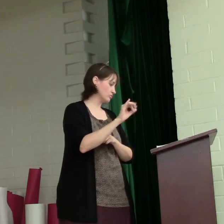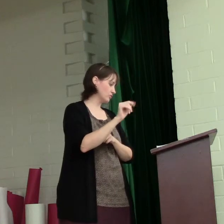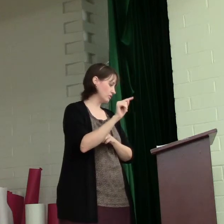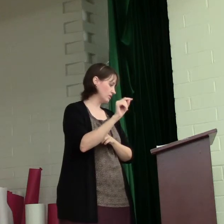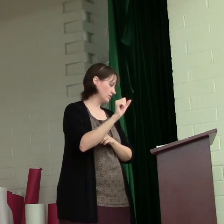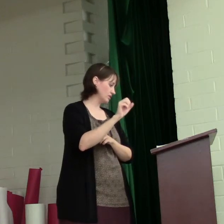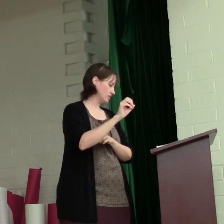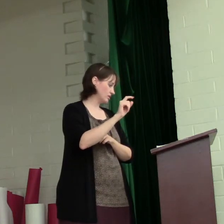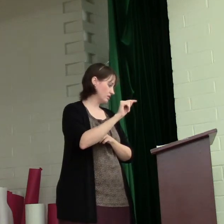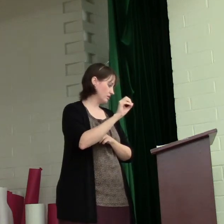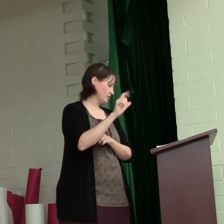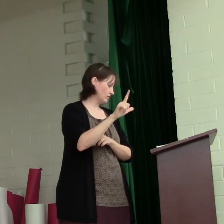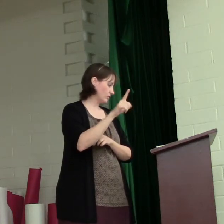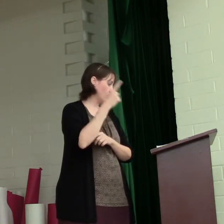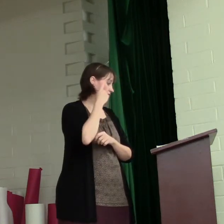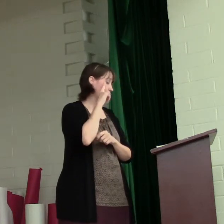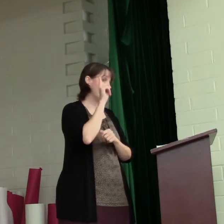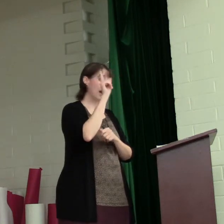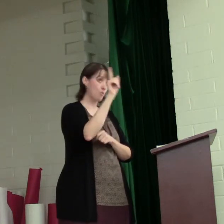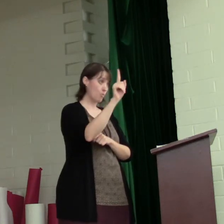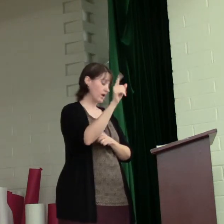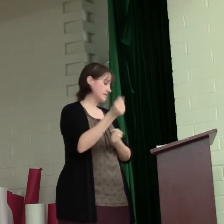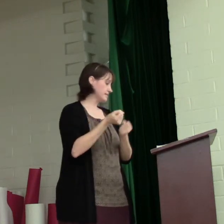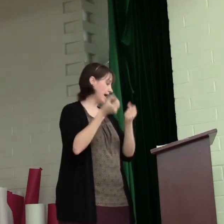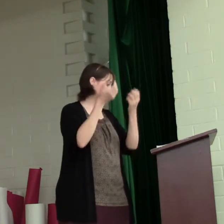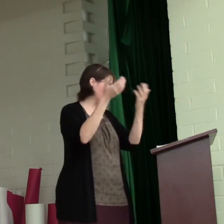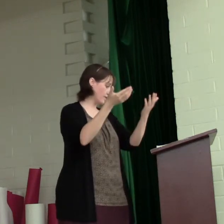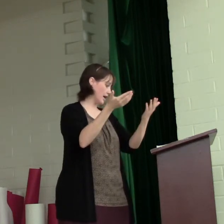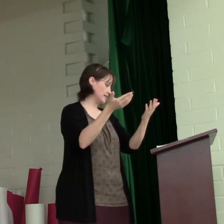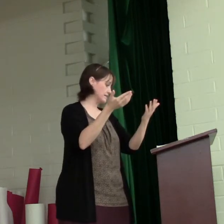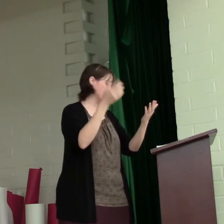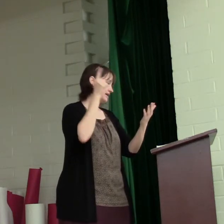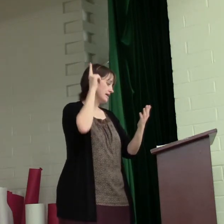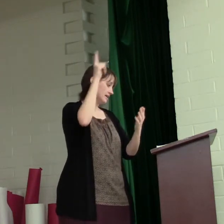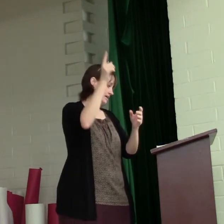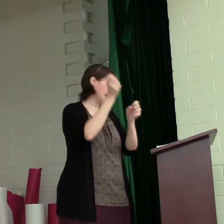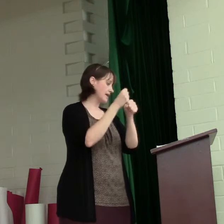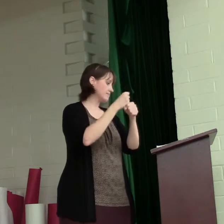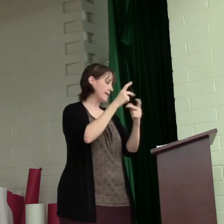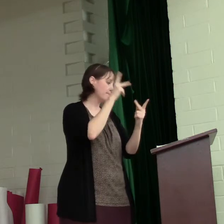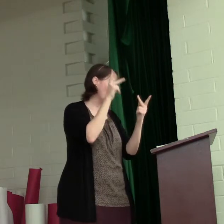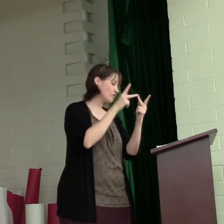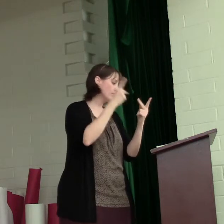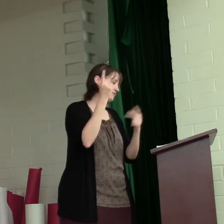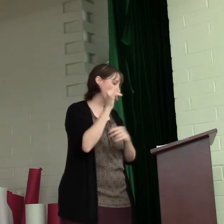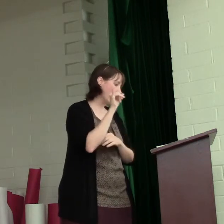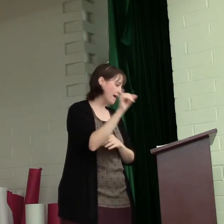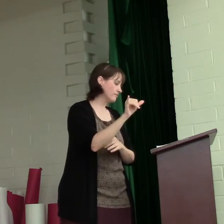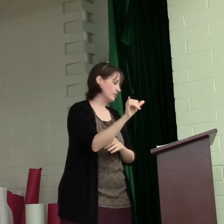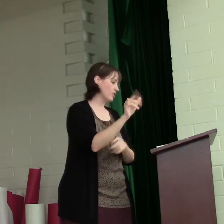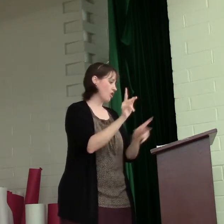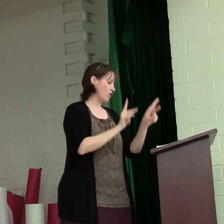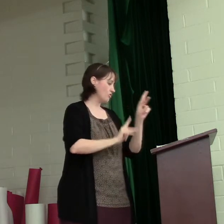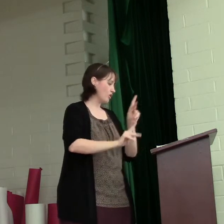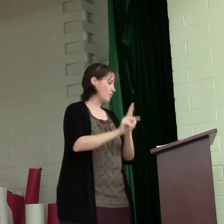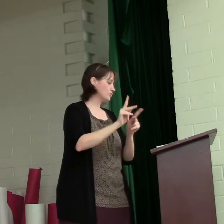footstool. For by one sacrifice he has made perfect forever those who